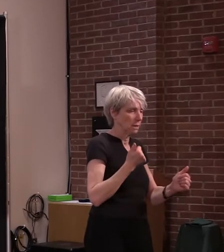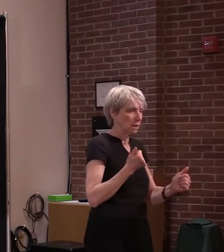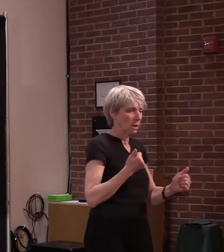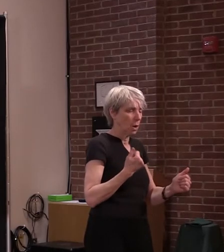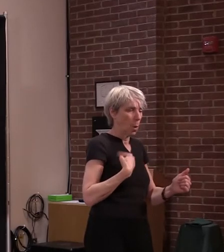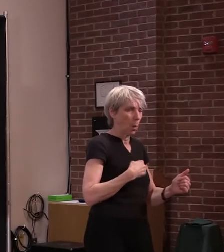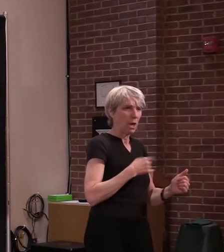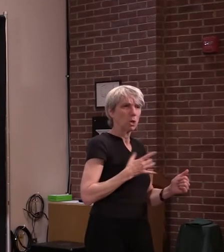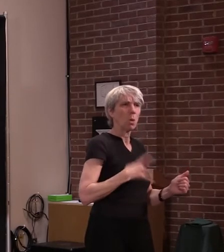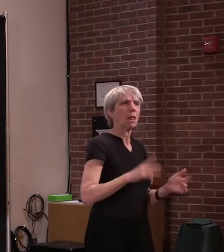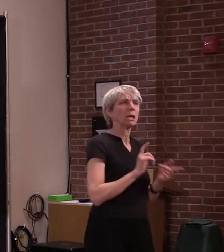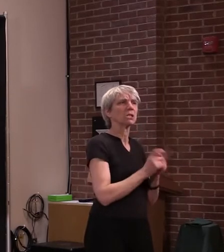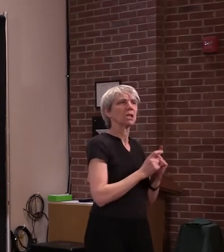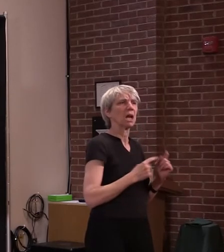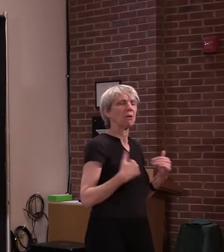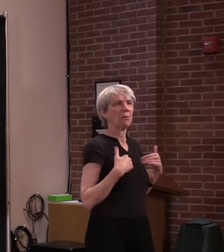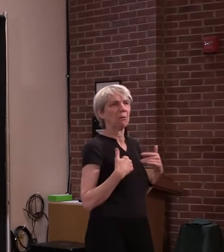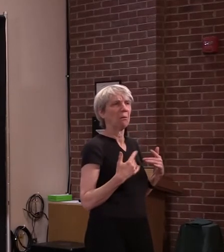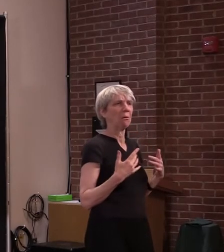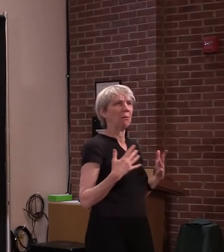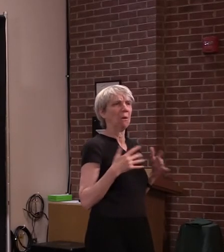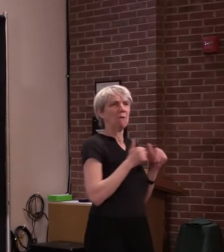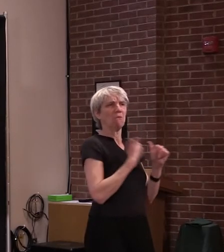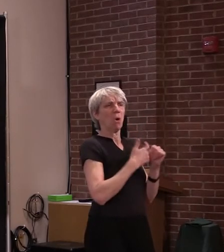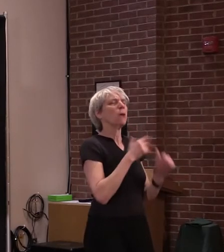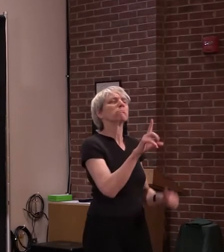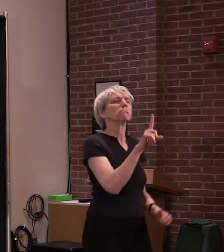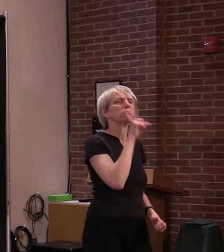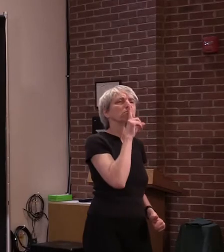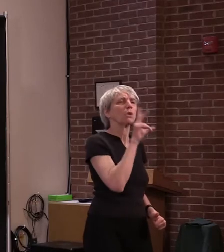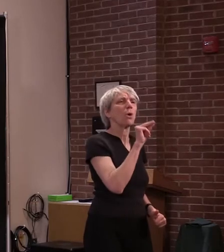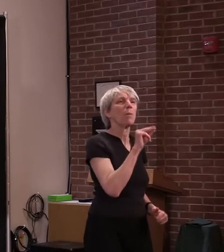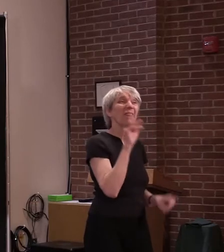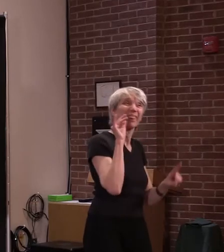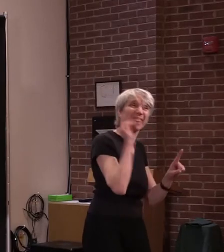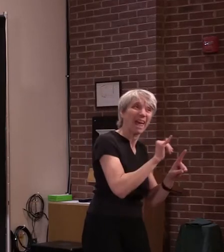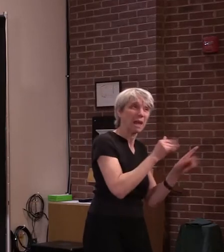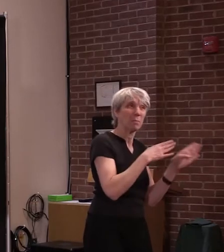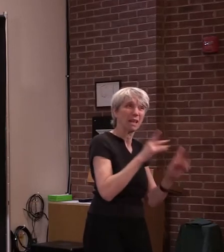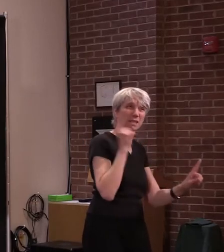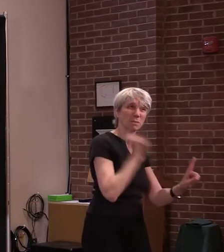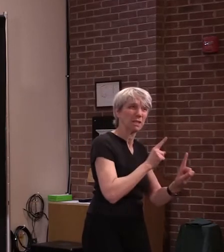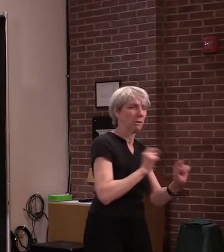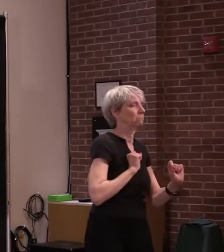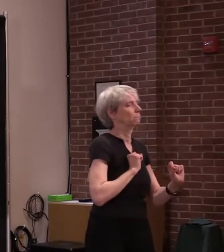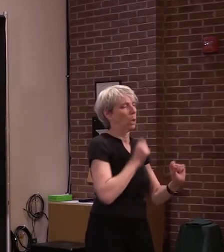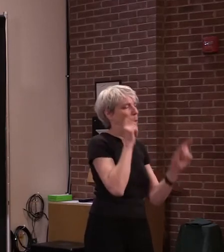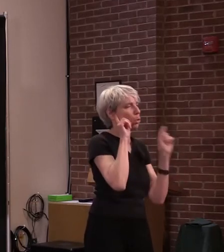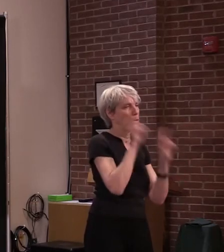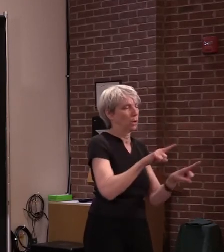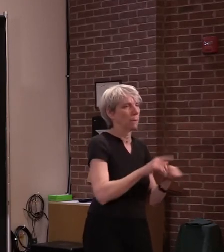averse to change and modernization. Just don't think this is the right way to go.